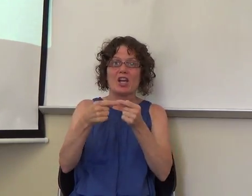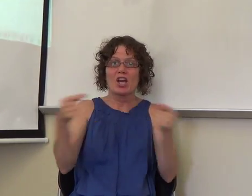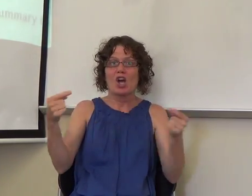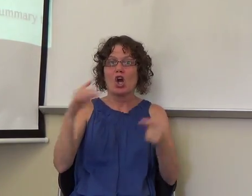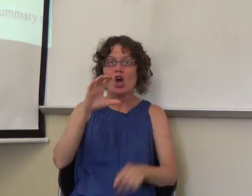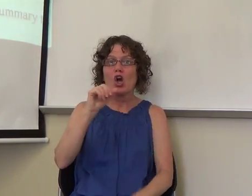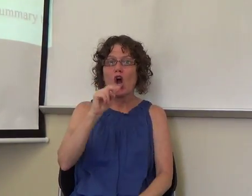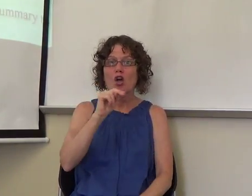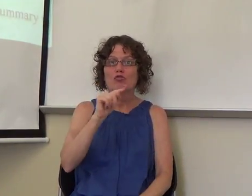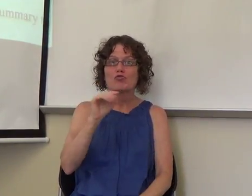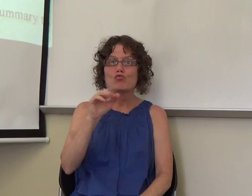What about this one?